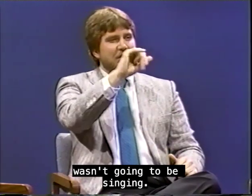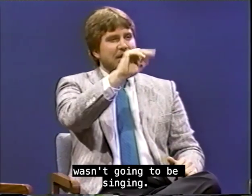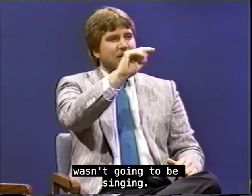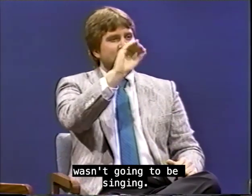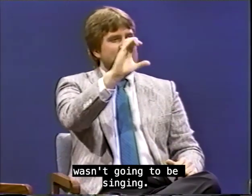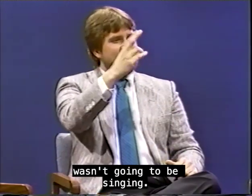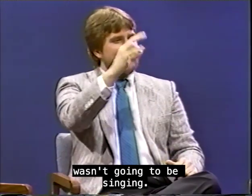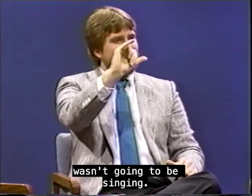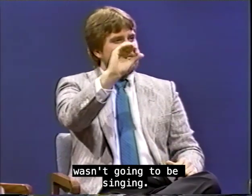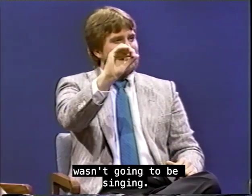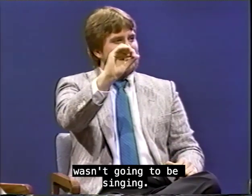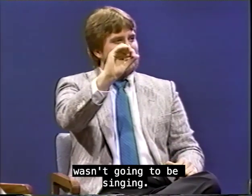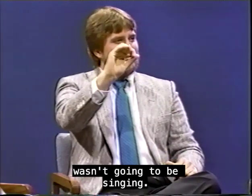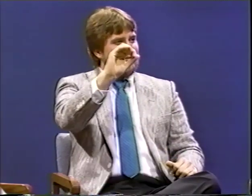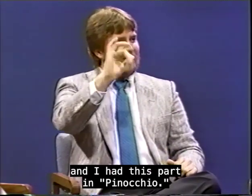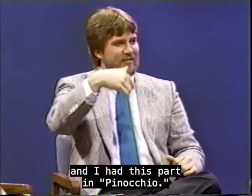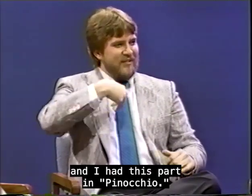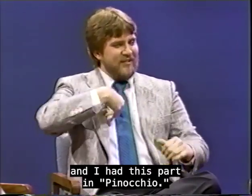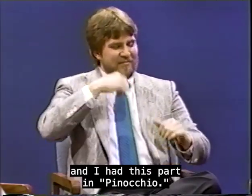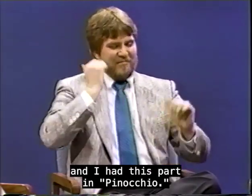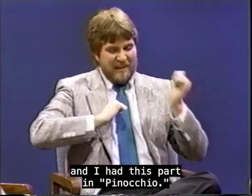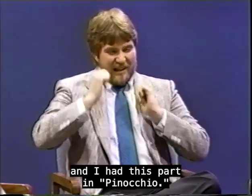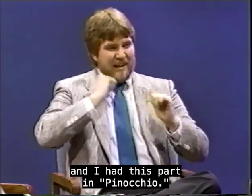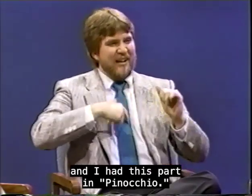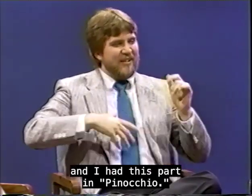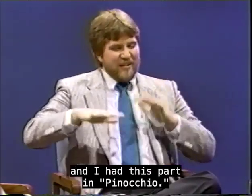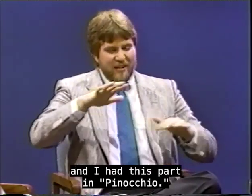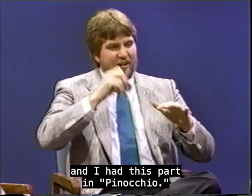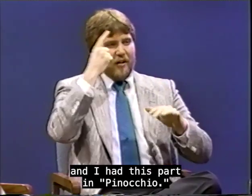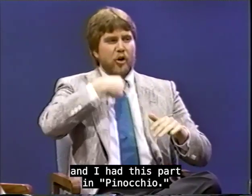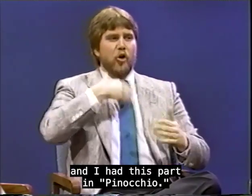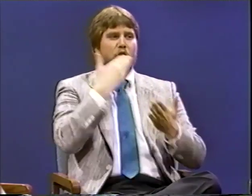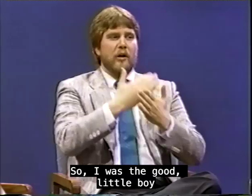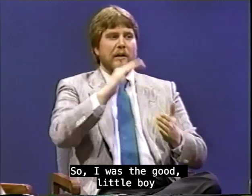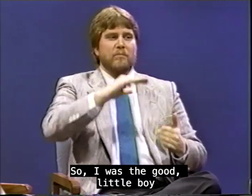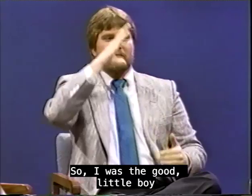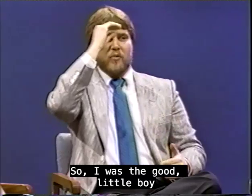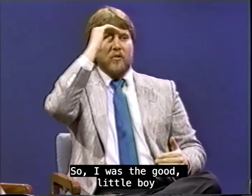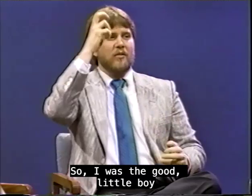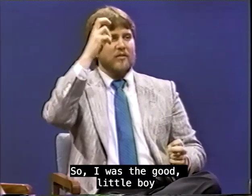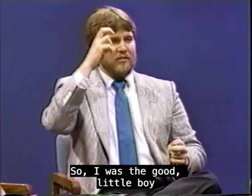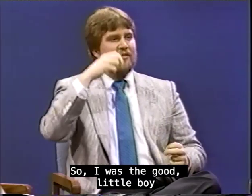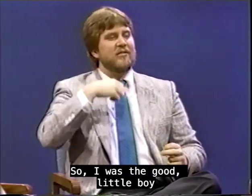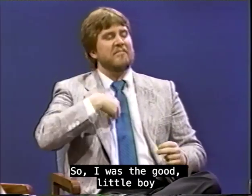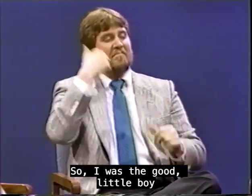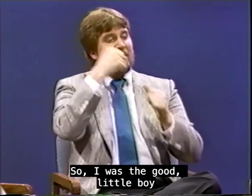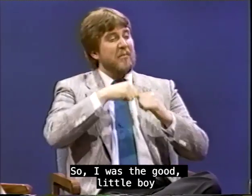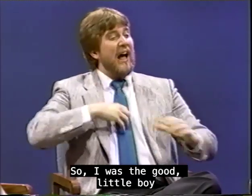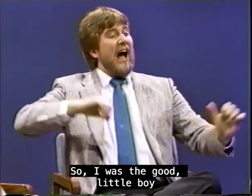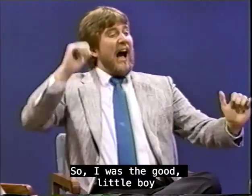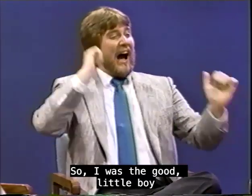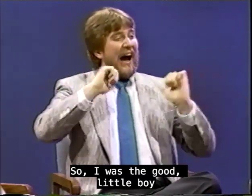singing. So I got involved with the play, and I had this part in Pinocchio. So I was the good little boy in the Pinocchio